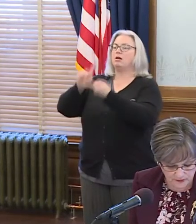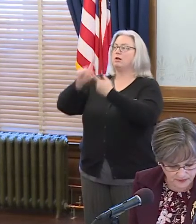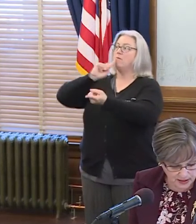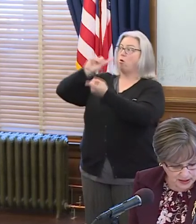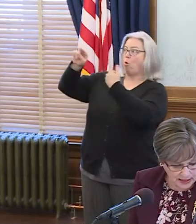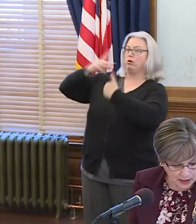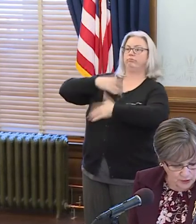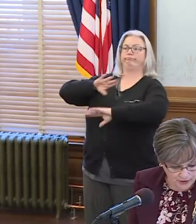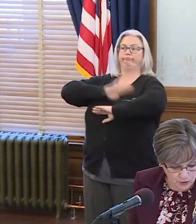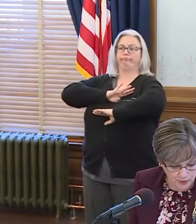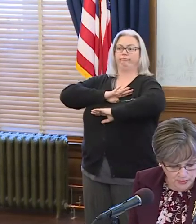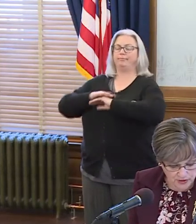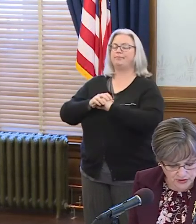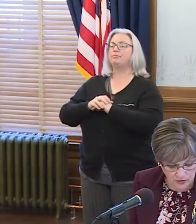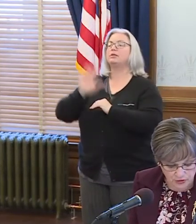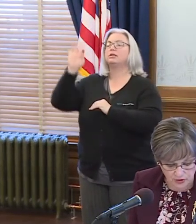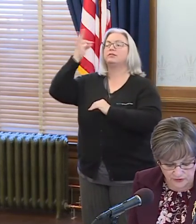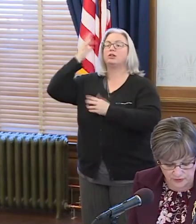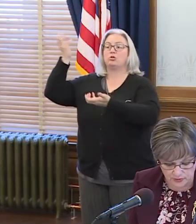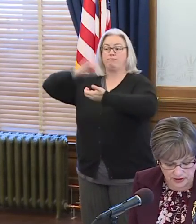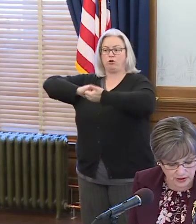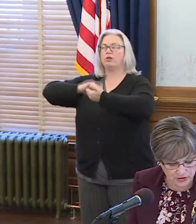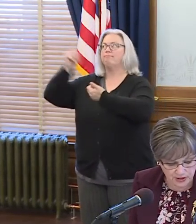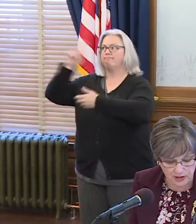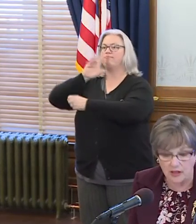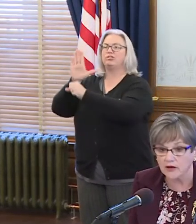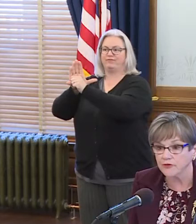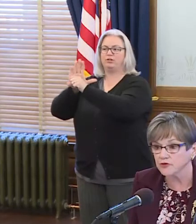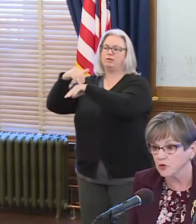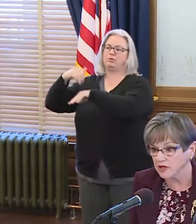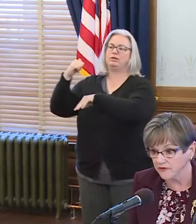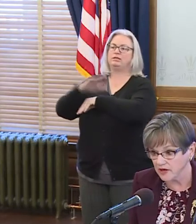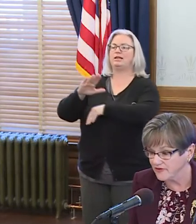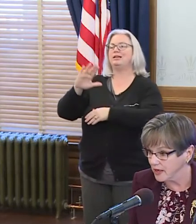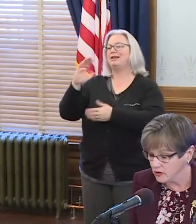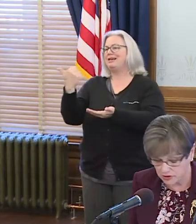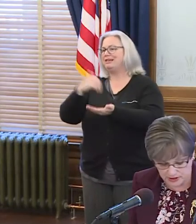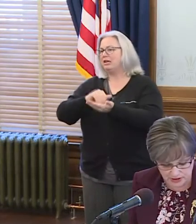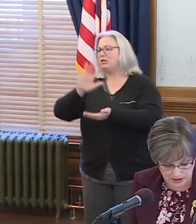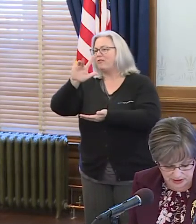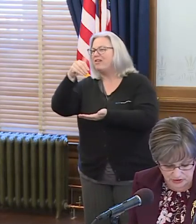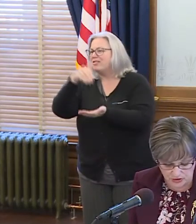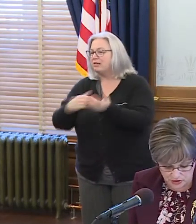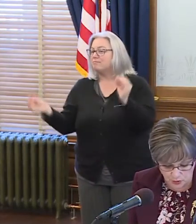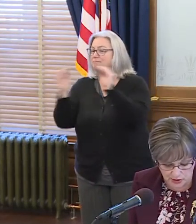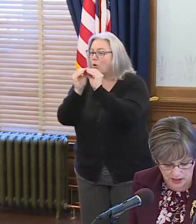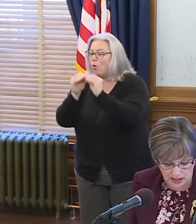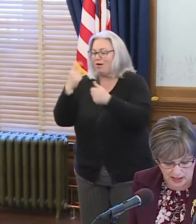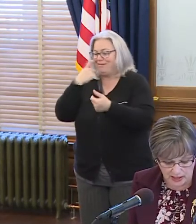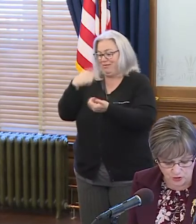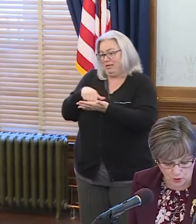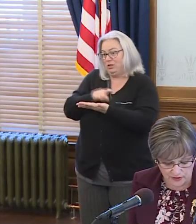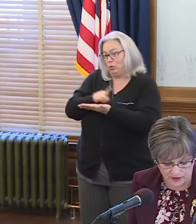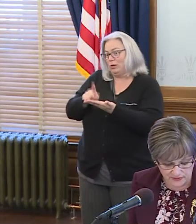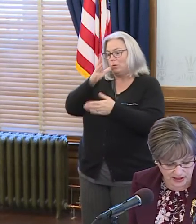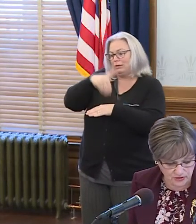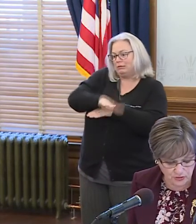filled. Our federal partners have also confirmed that they are sending another 25,000 testing kits this week